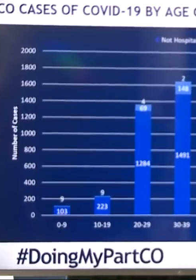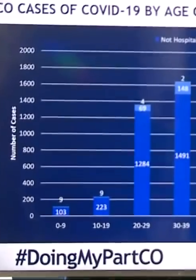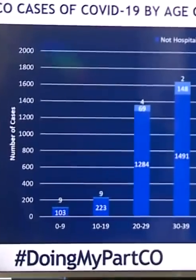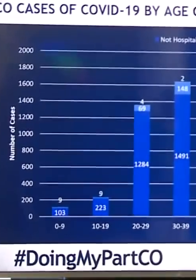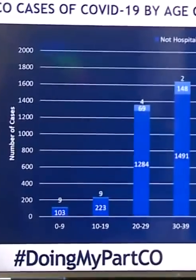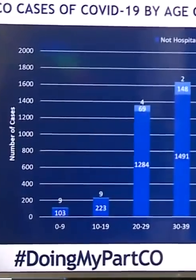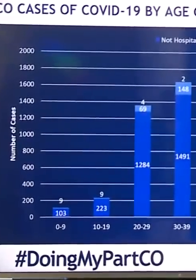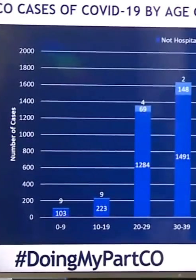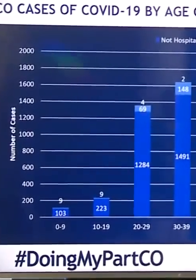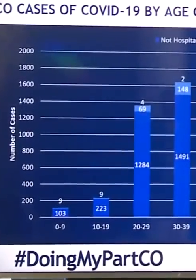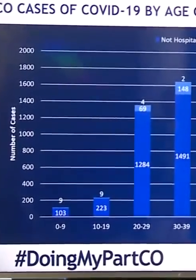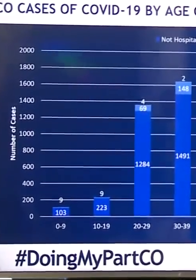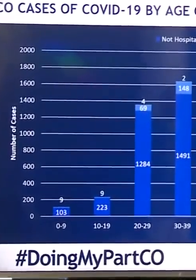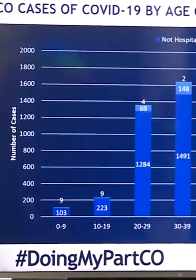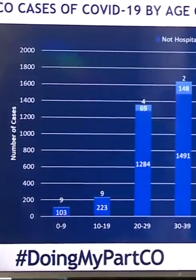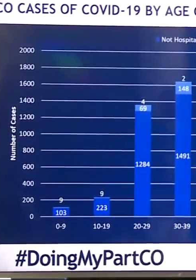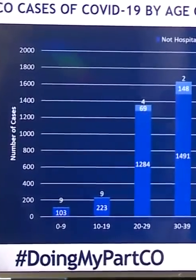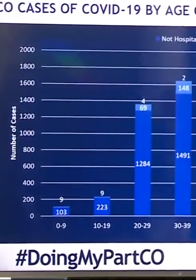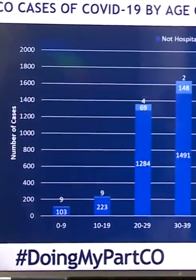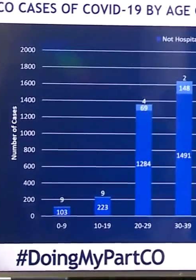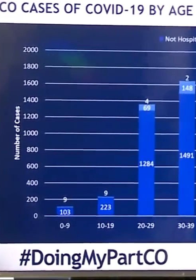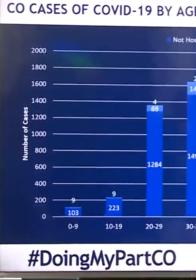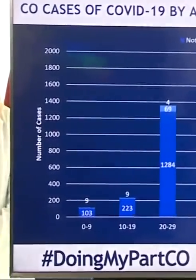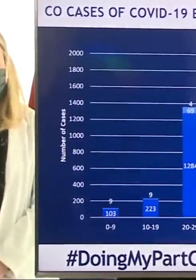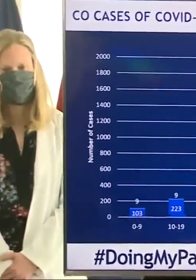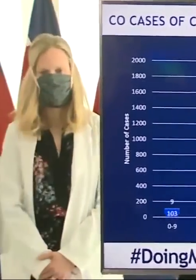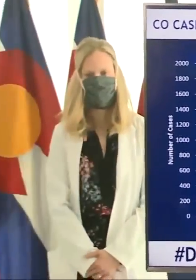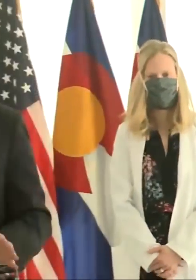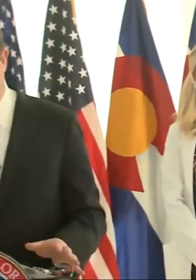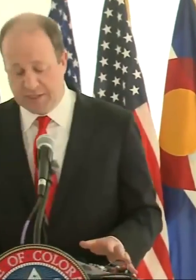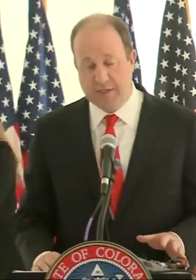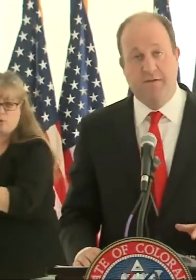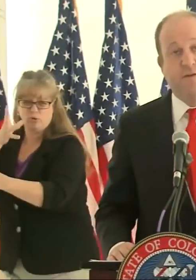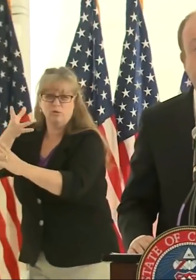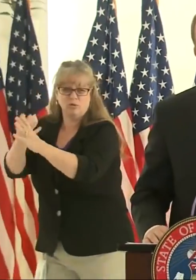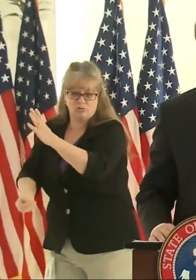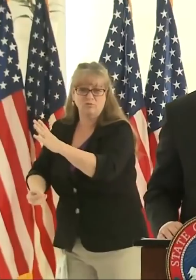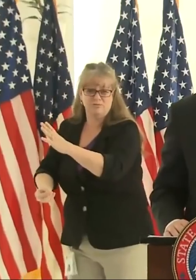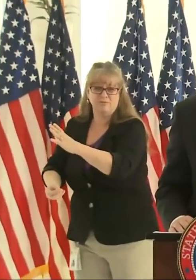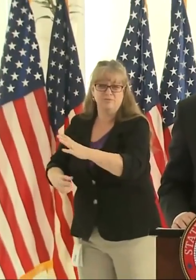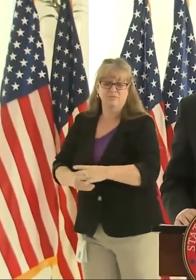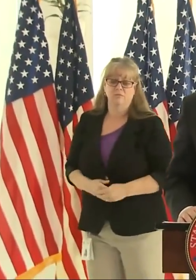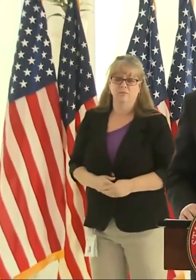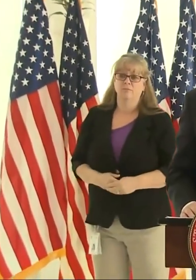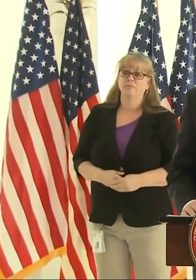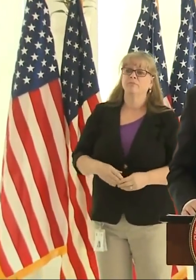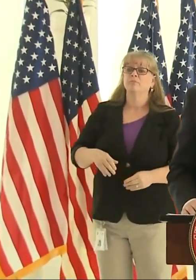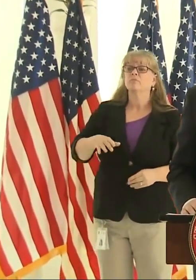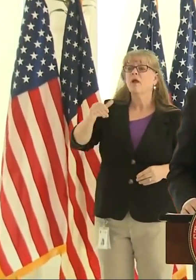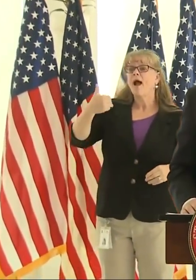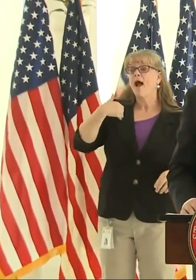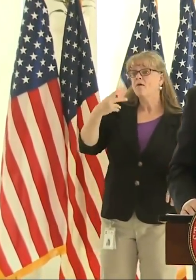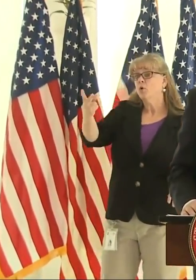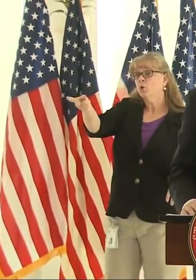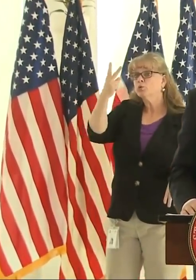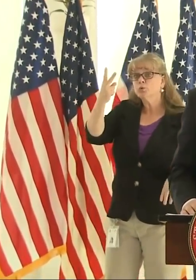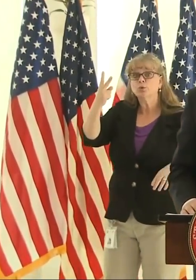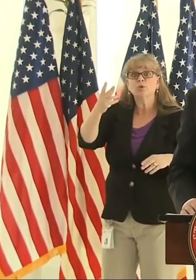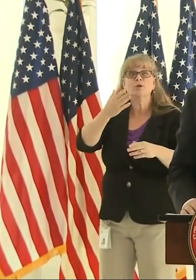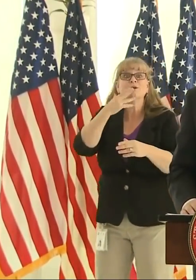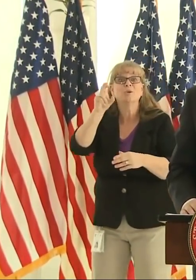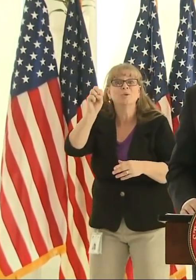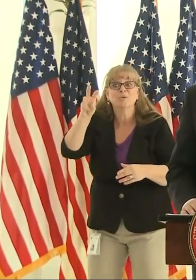our condolences to the loved ones and families. I'm excited to start off by sharing two pieces of good news with you today. First, we